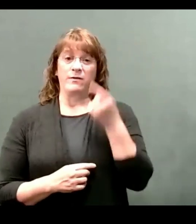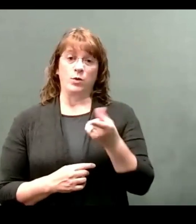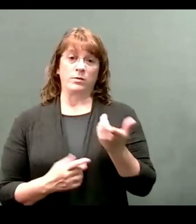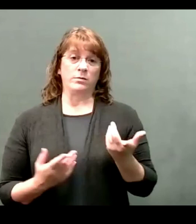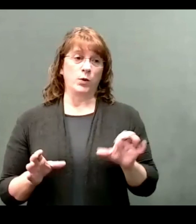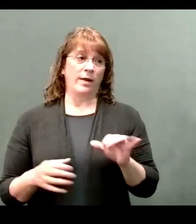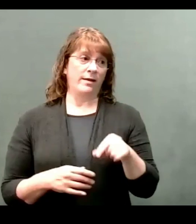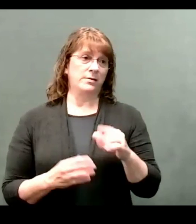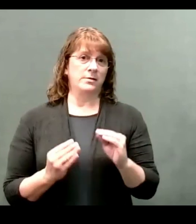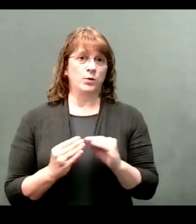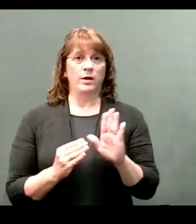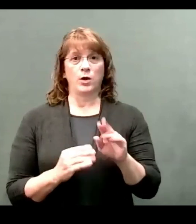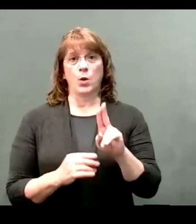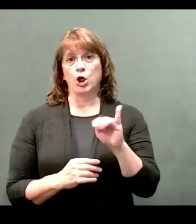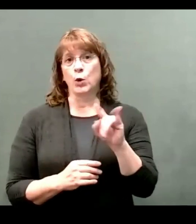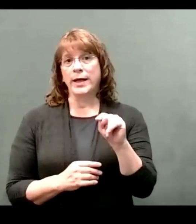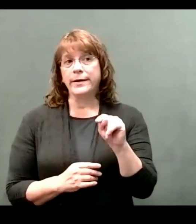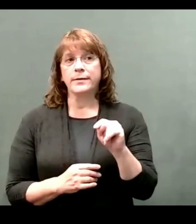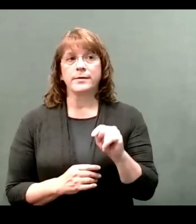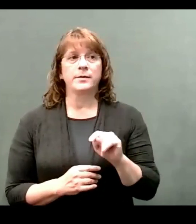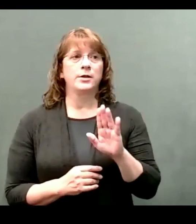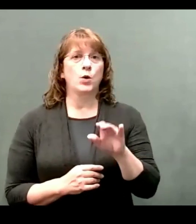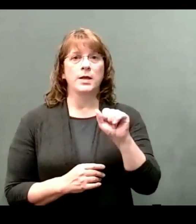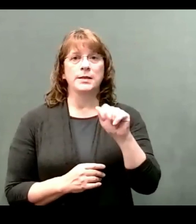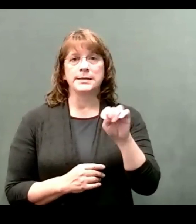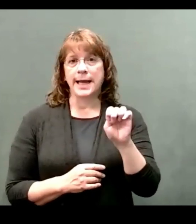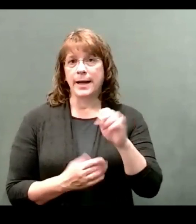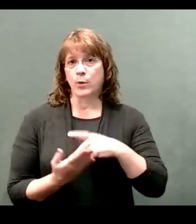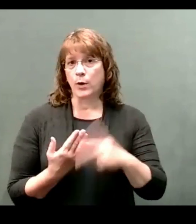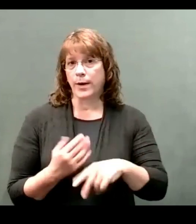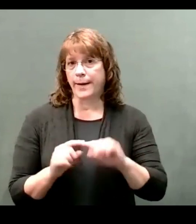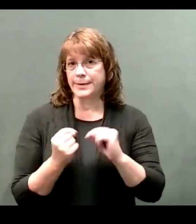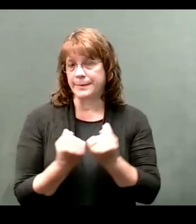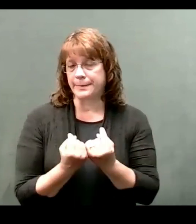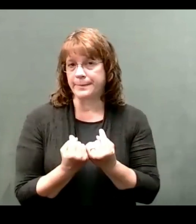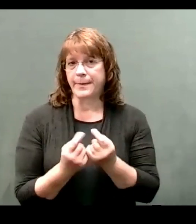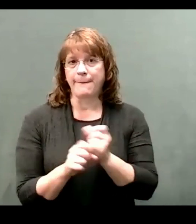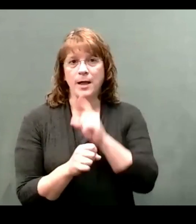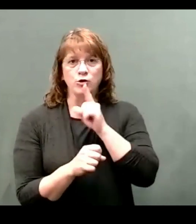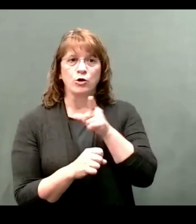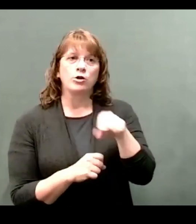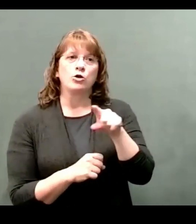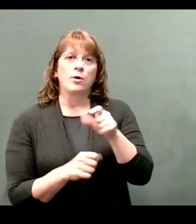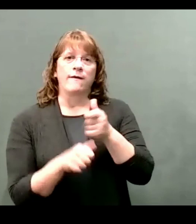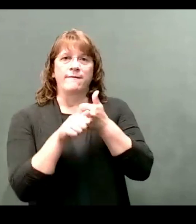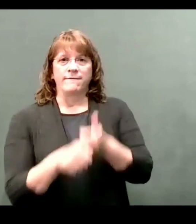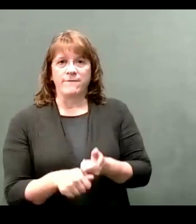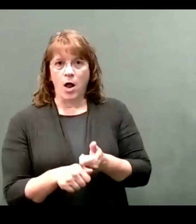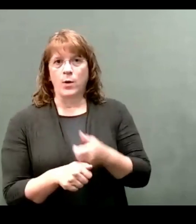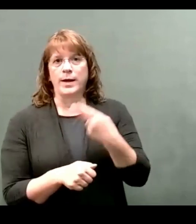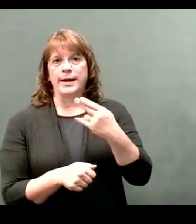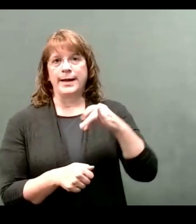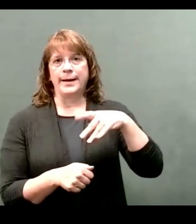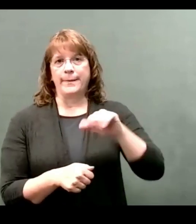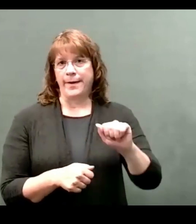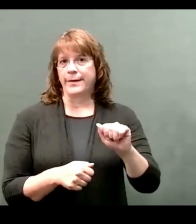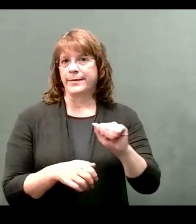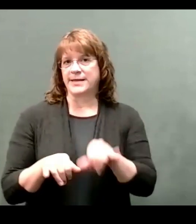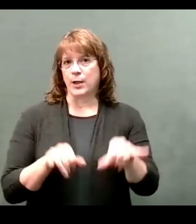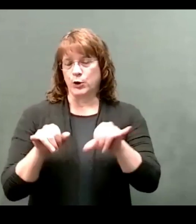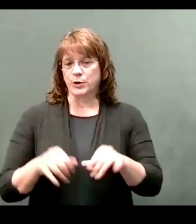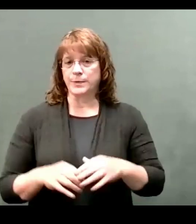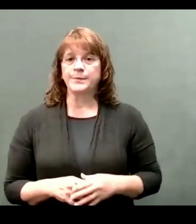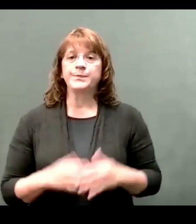this maybe with your unit or with your SANE program team, just make sure that you're following those HIPAA standards